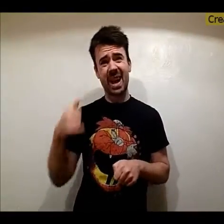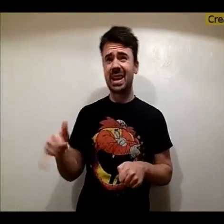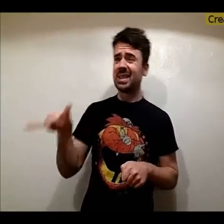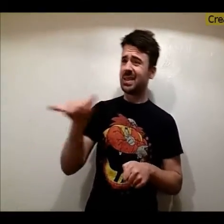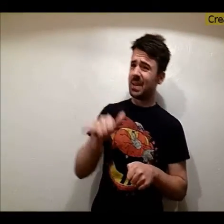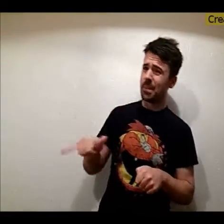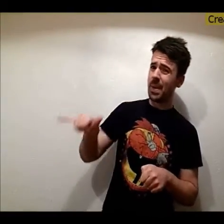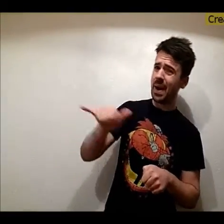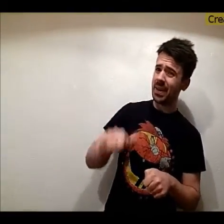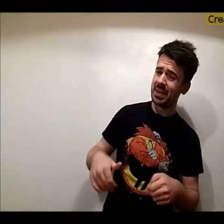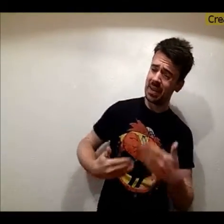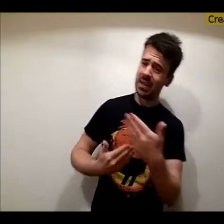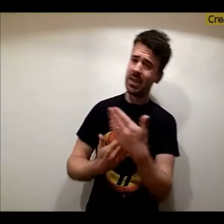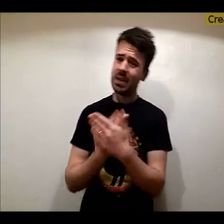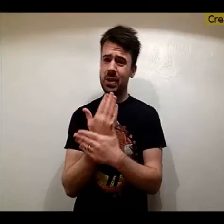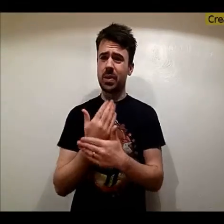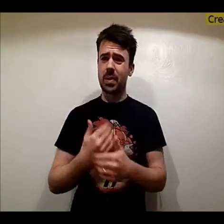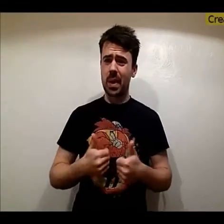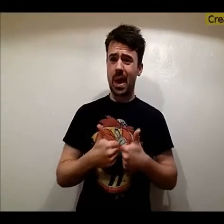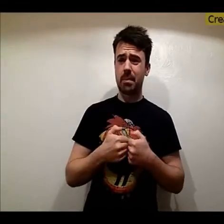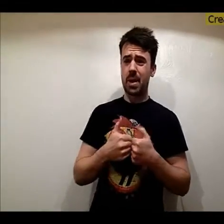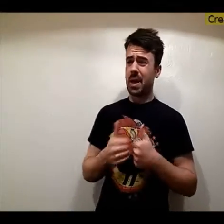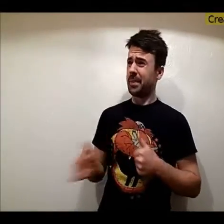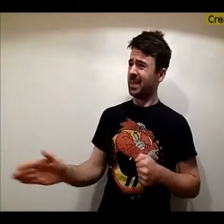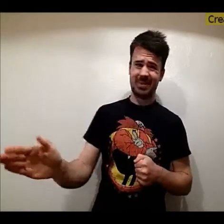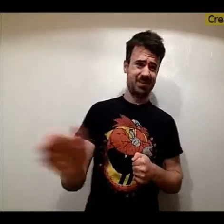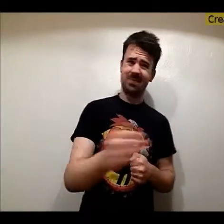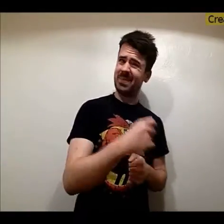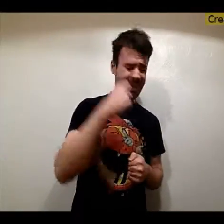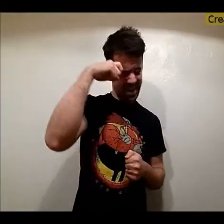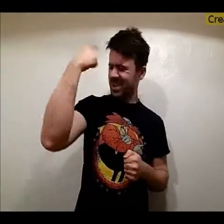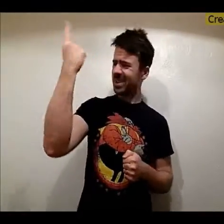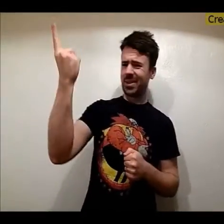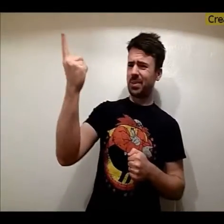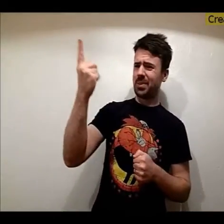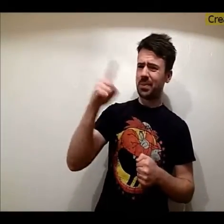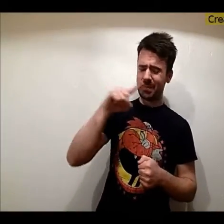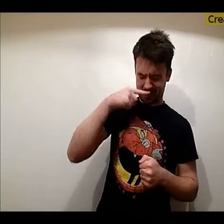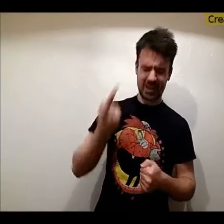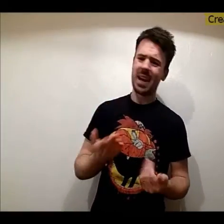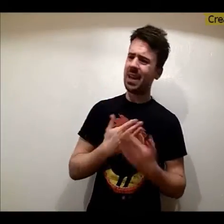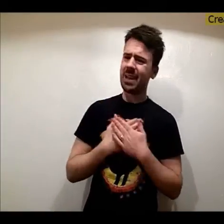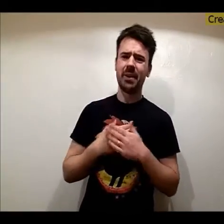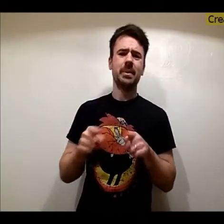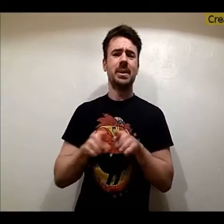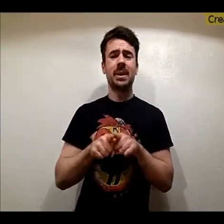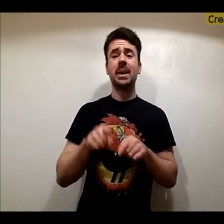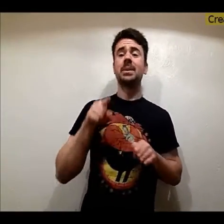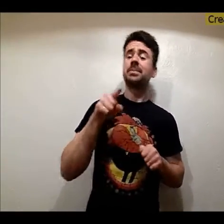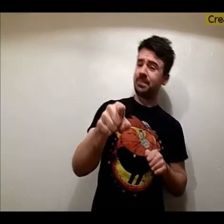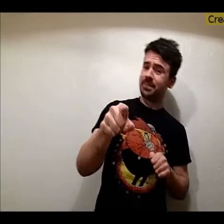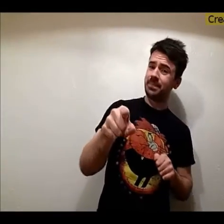find somebody new Baby, they ain't got a clue Can love me like you